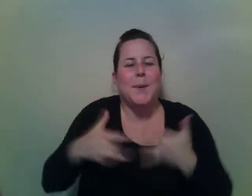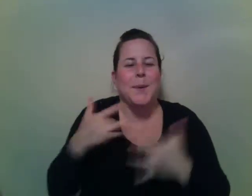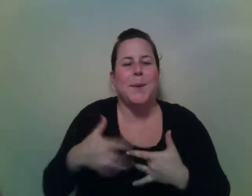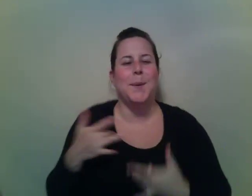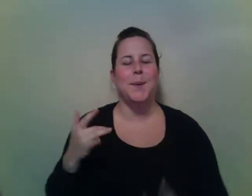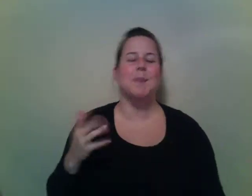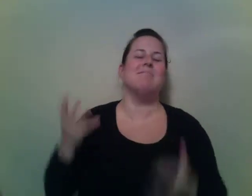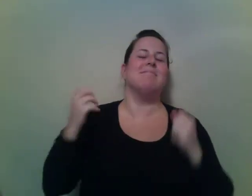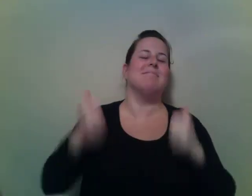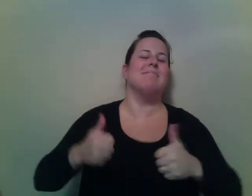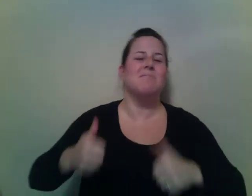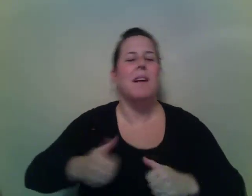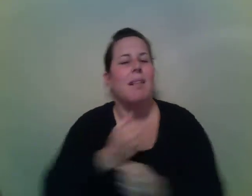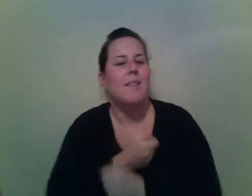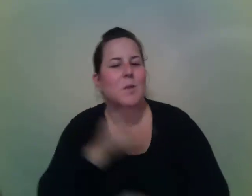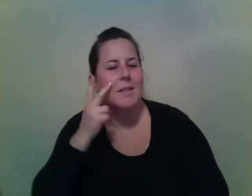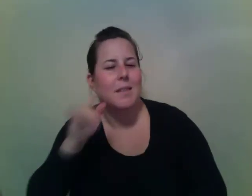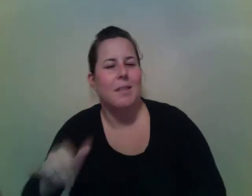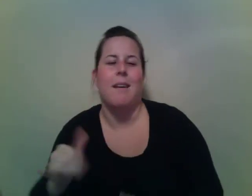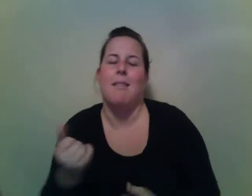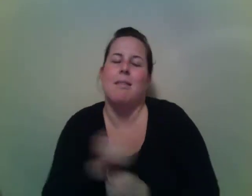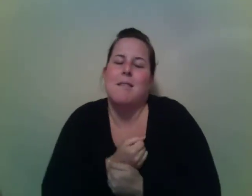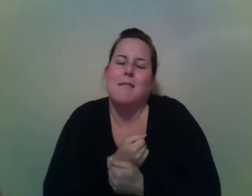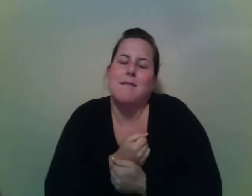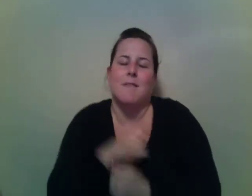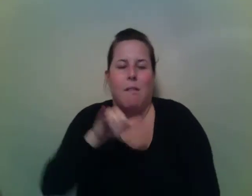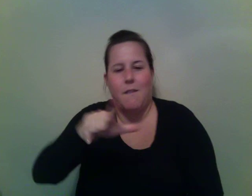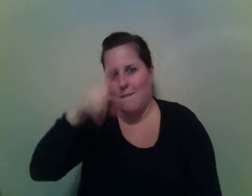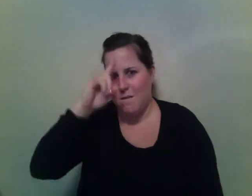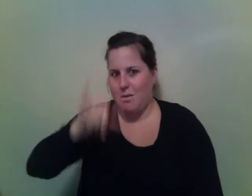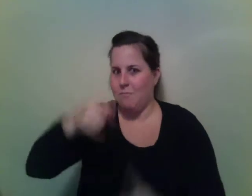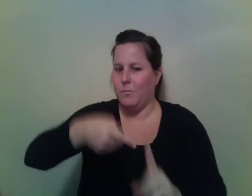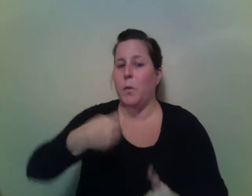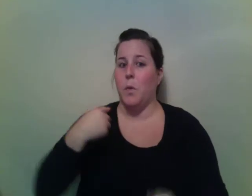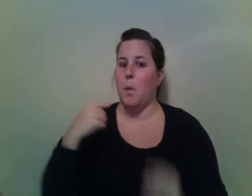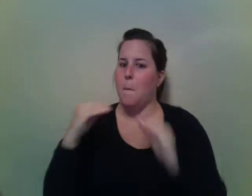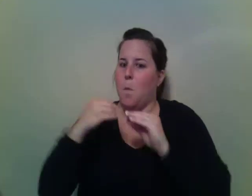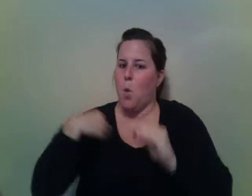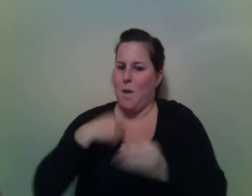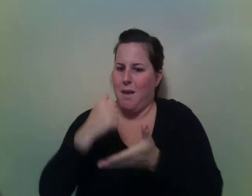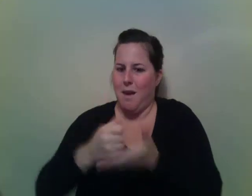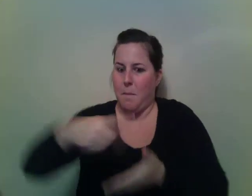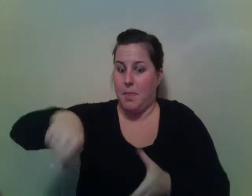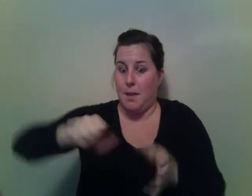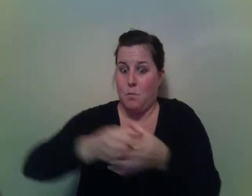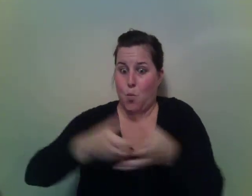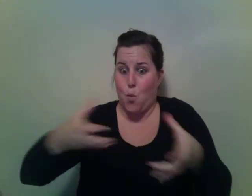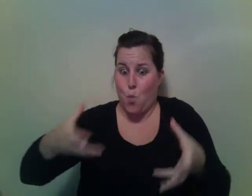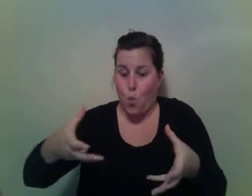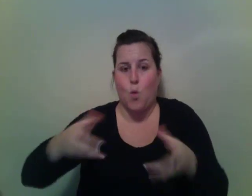see that. That's something I love about this company. The more we help our downline grow, the more we're going to grow. We're going